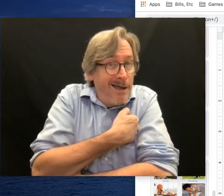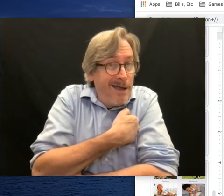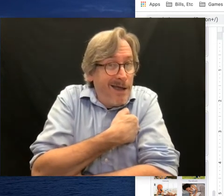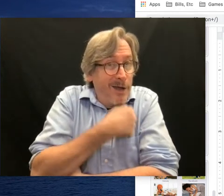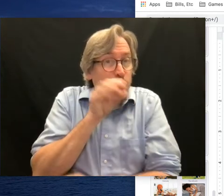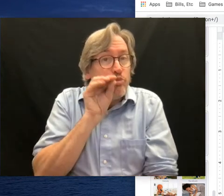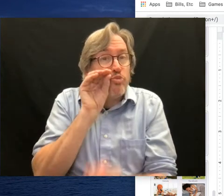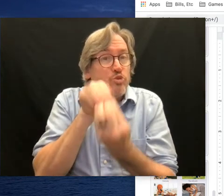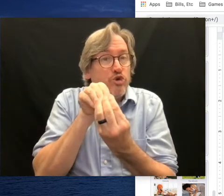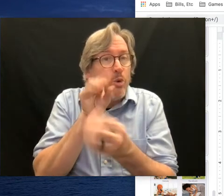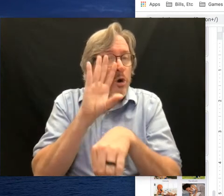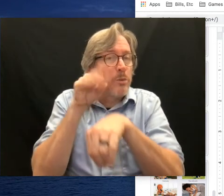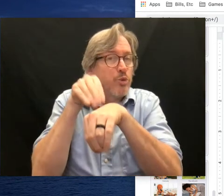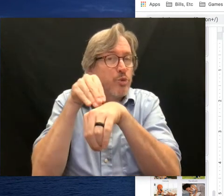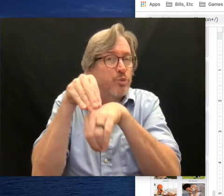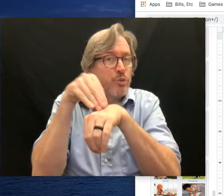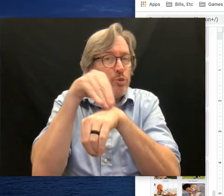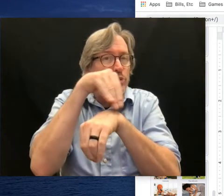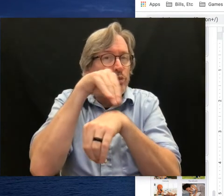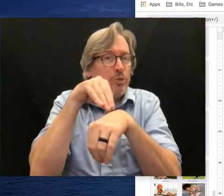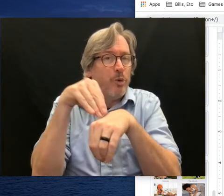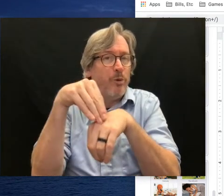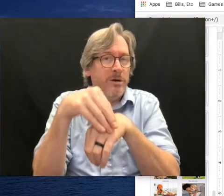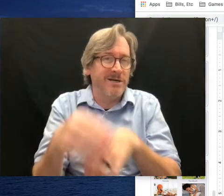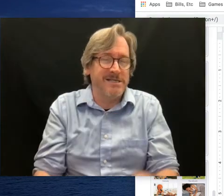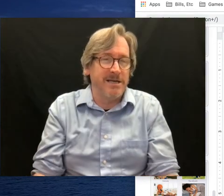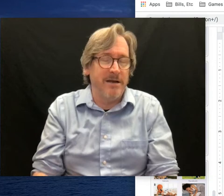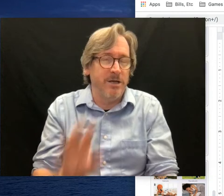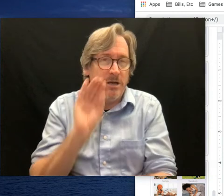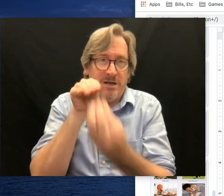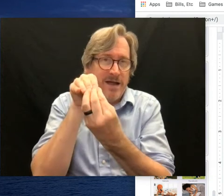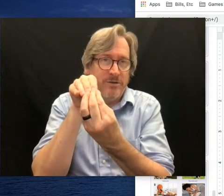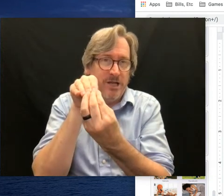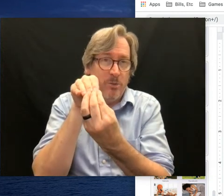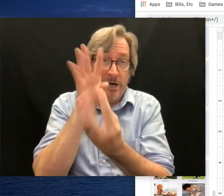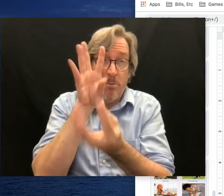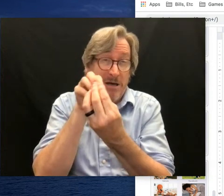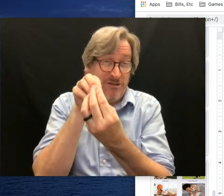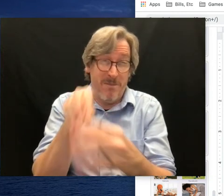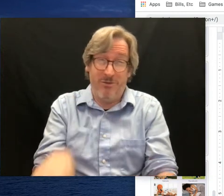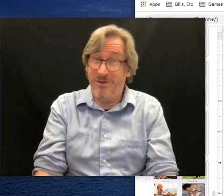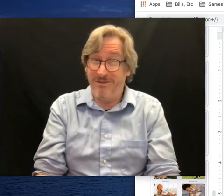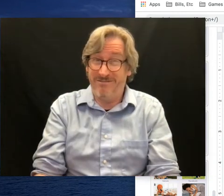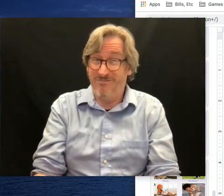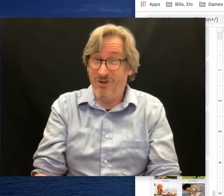hug, or because I don't think you want to go